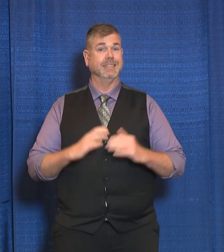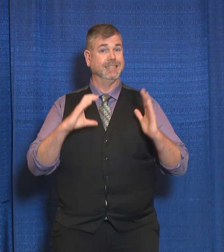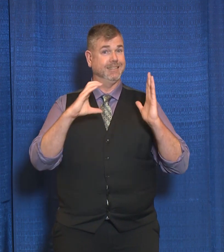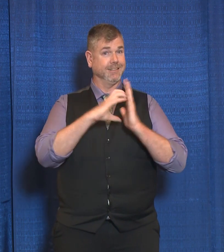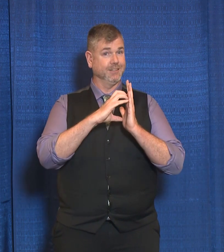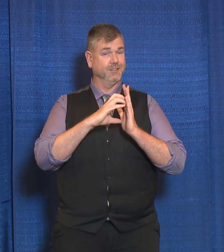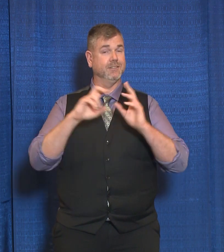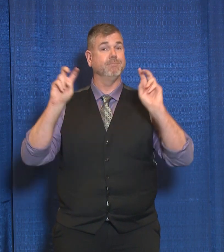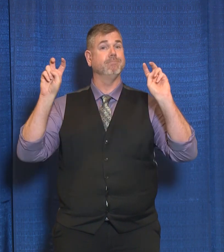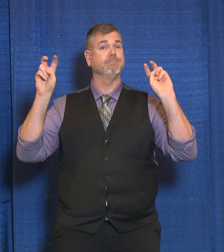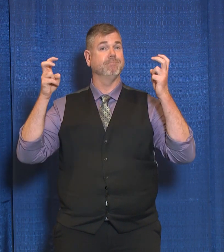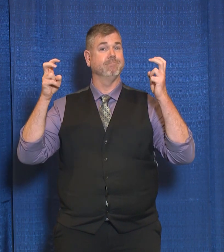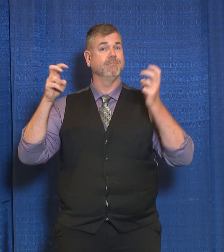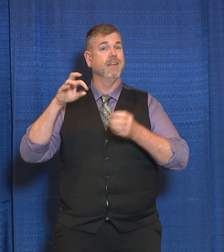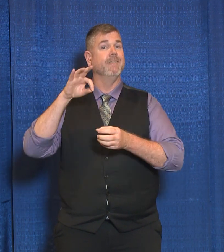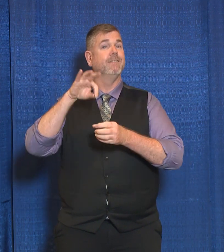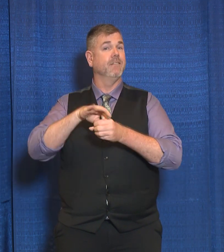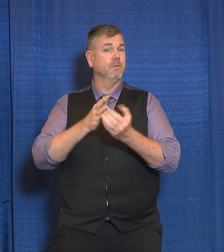Vote by mail.